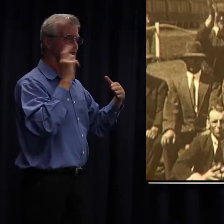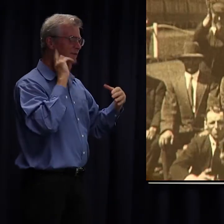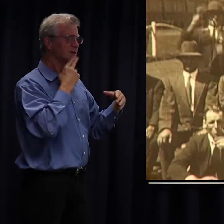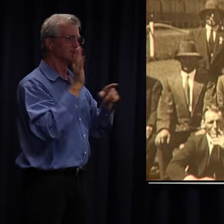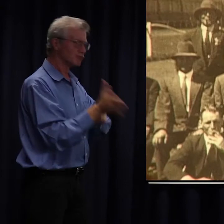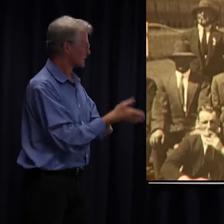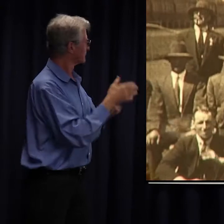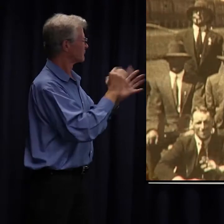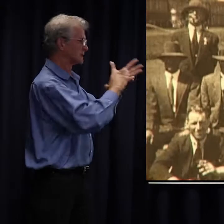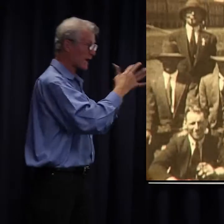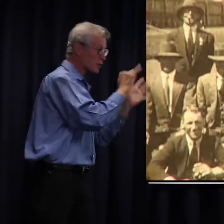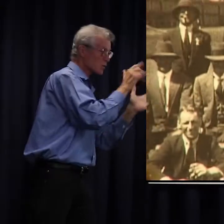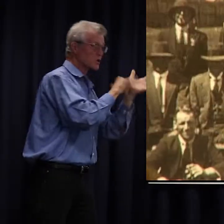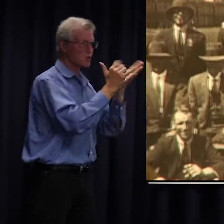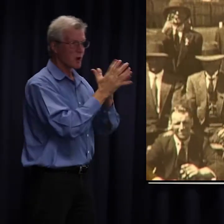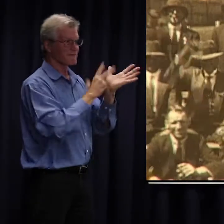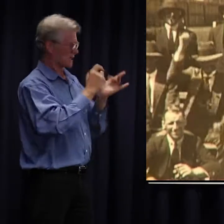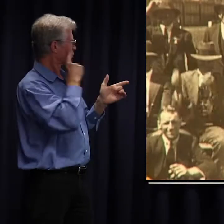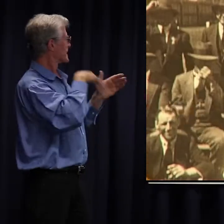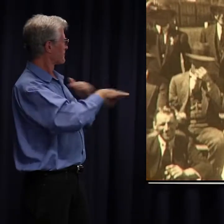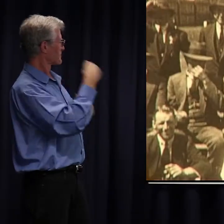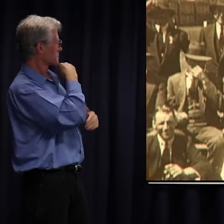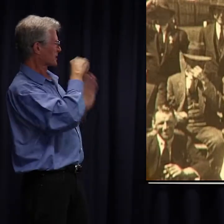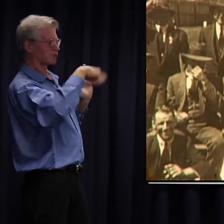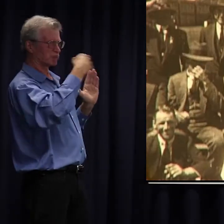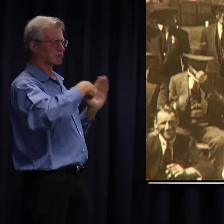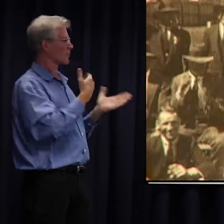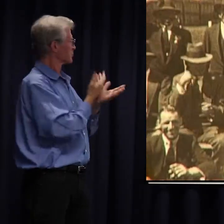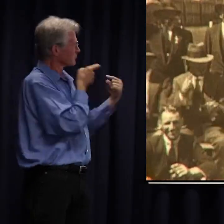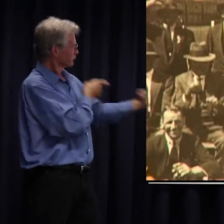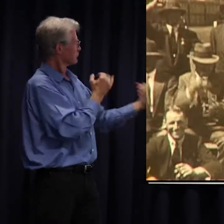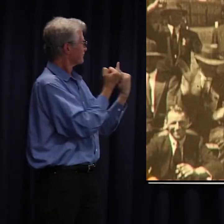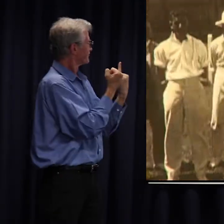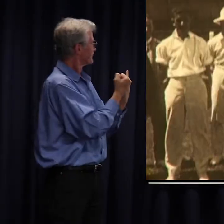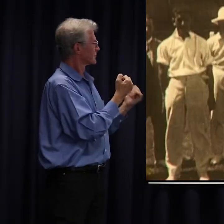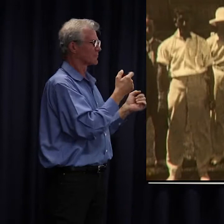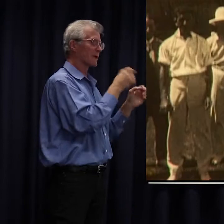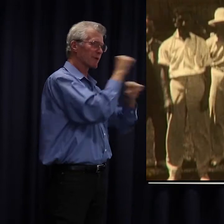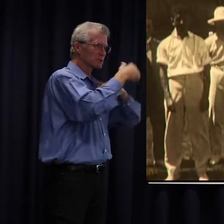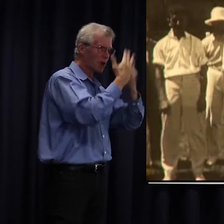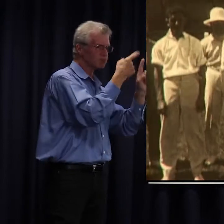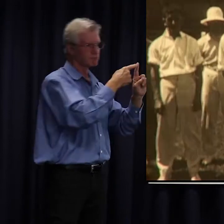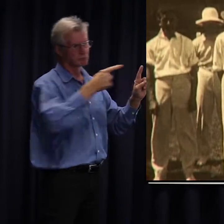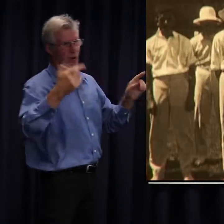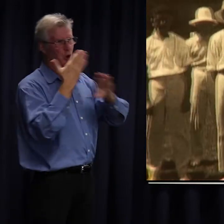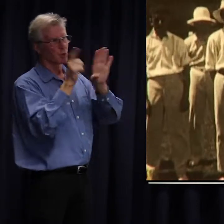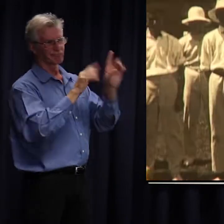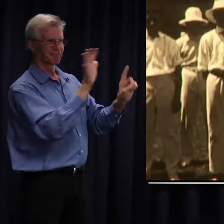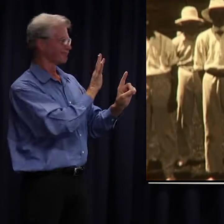Happy New Year here. So we've got South Australia versus New South Wales, or Victoria versus Queensland. It starts